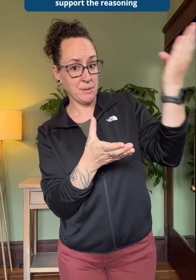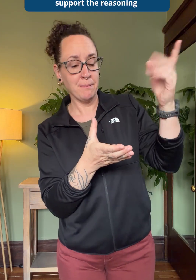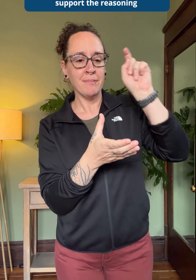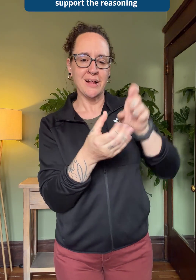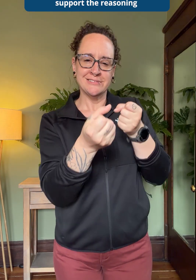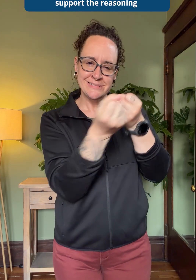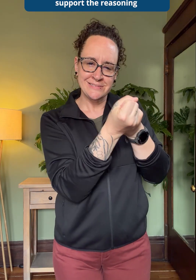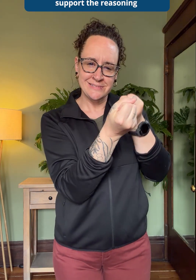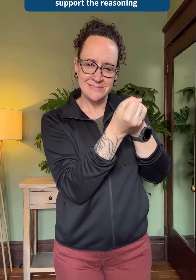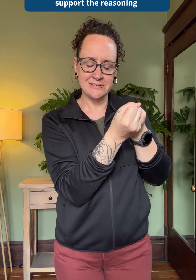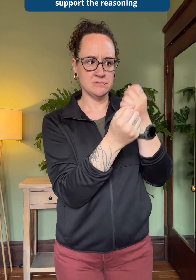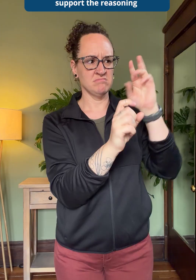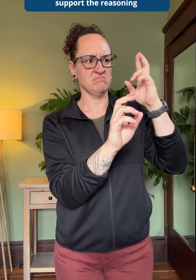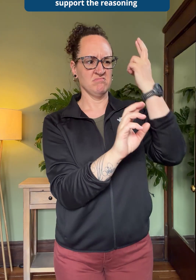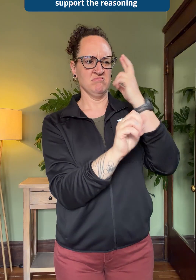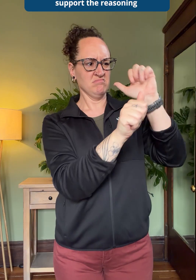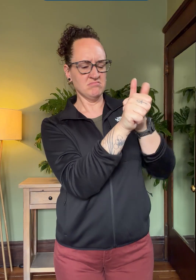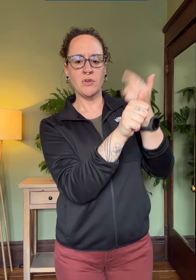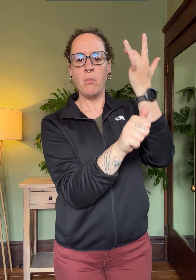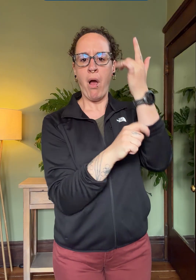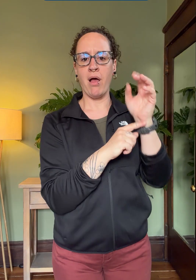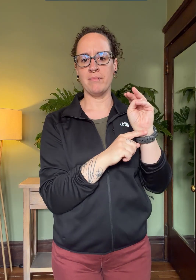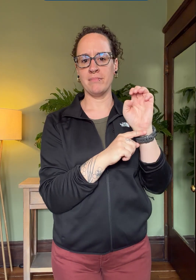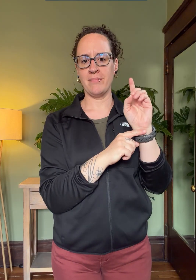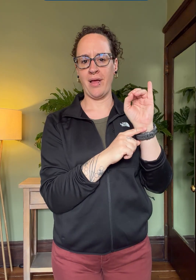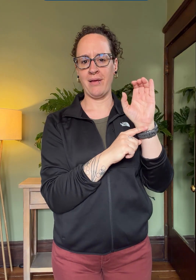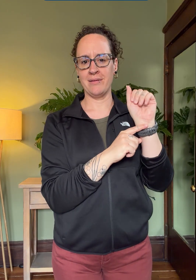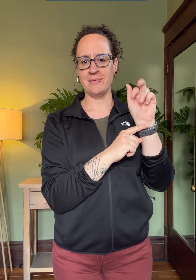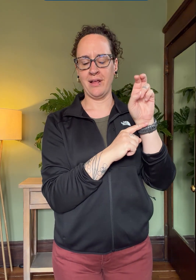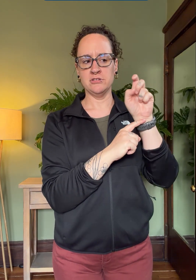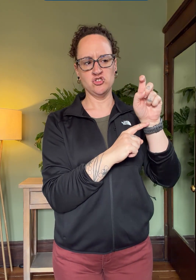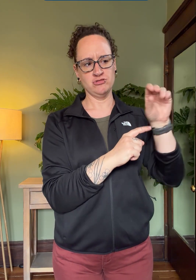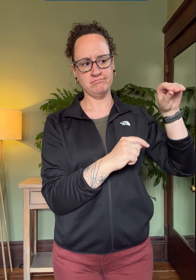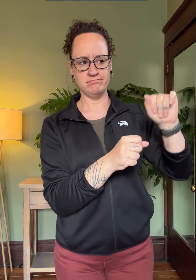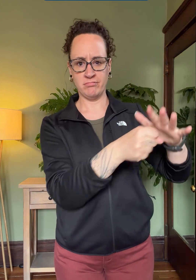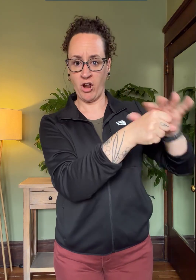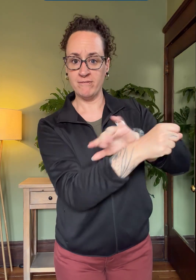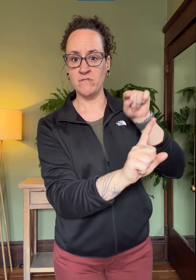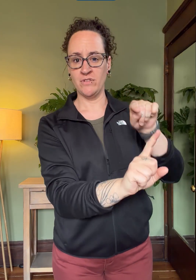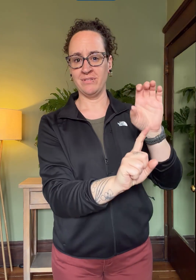All documentation submitted should support the reasoning that Medicare should cover the